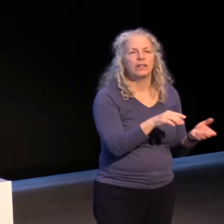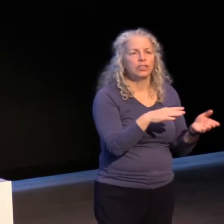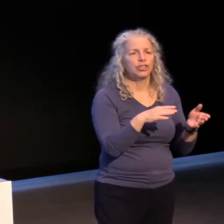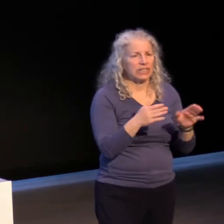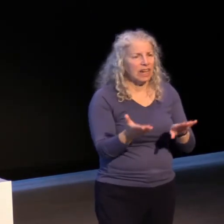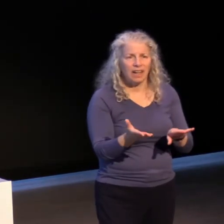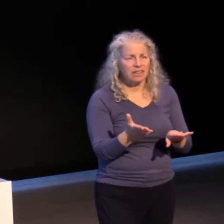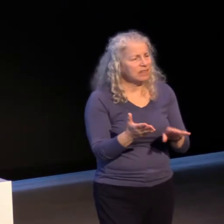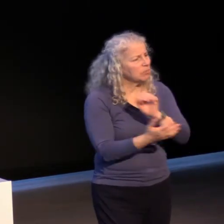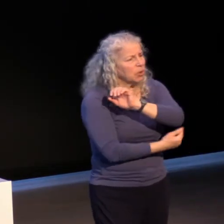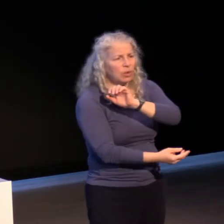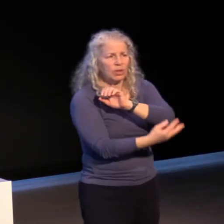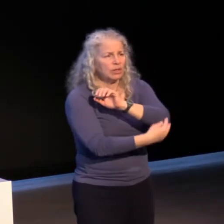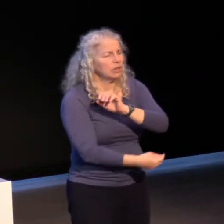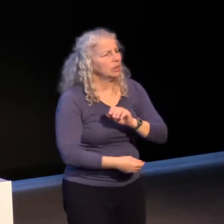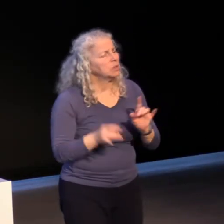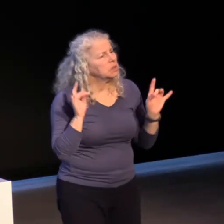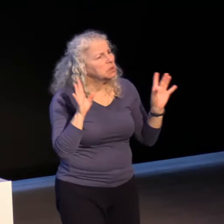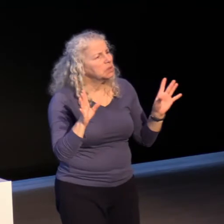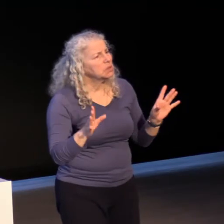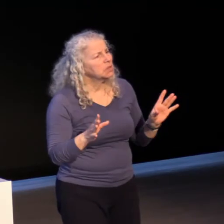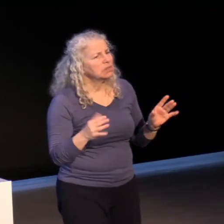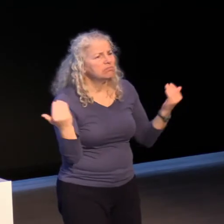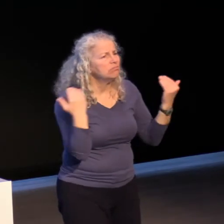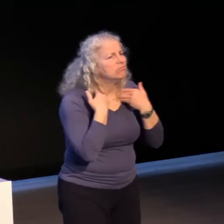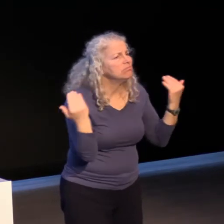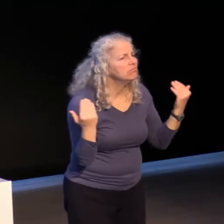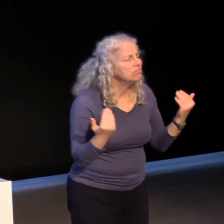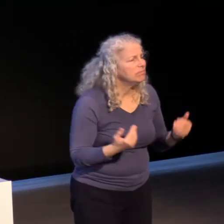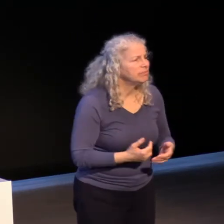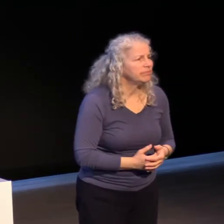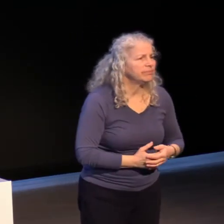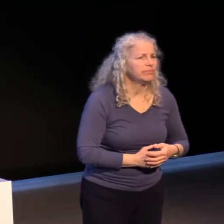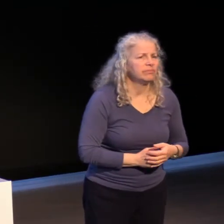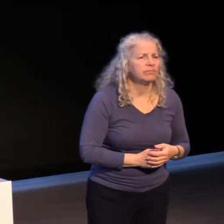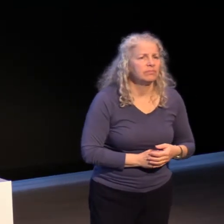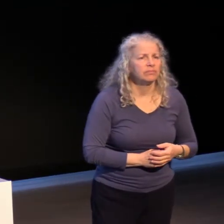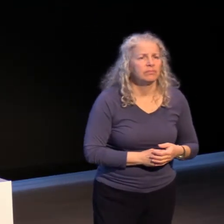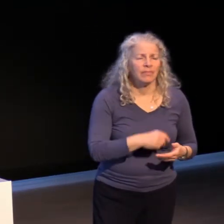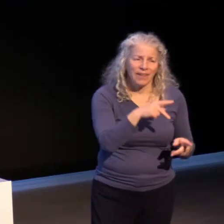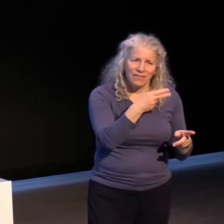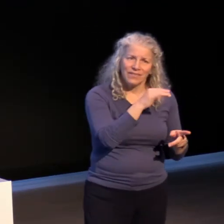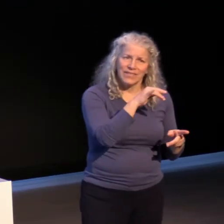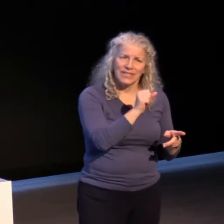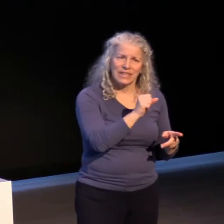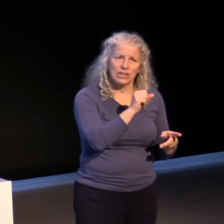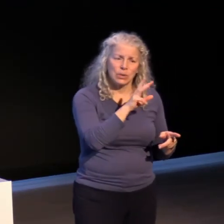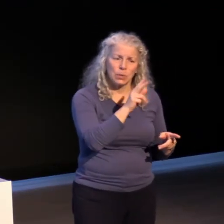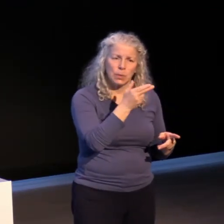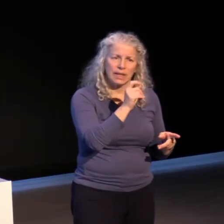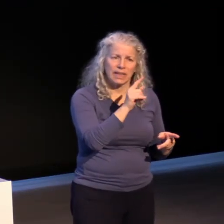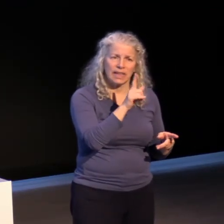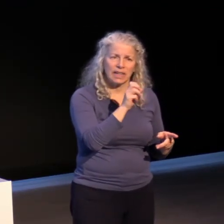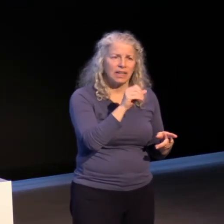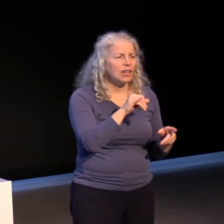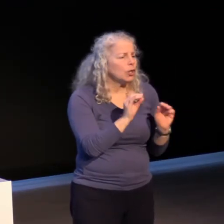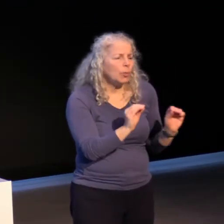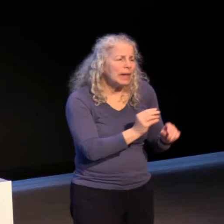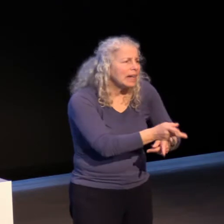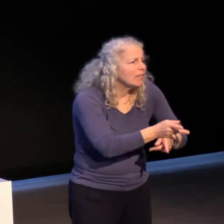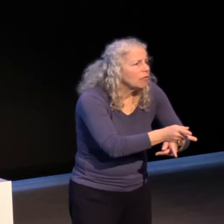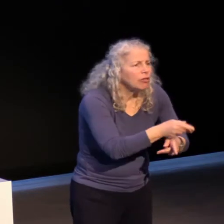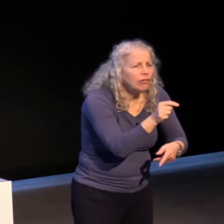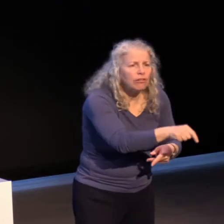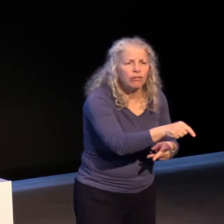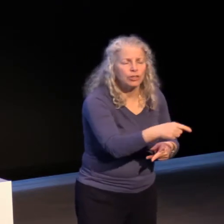abject poverty, bankrupt. Phyllis Wheatley died uncared for and alone. And